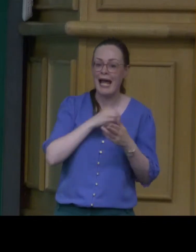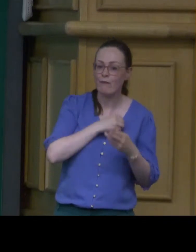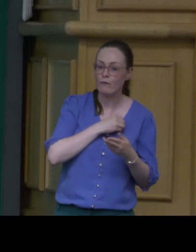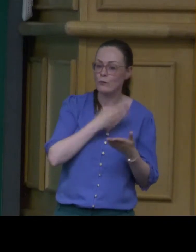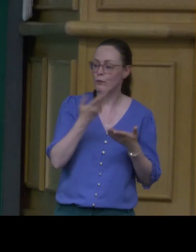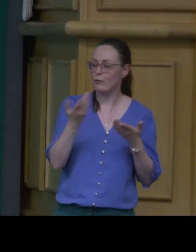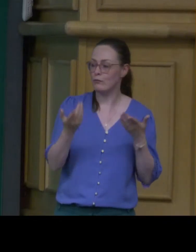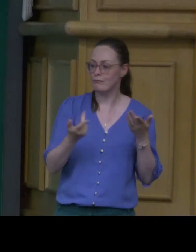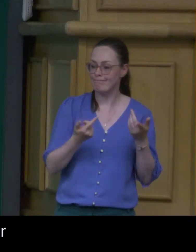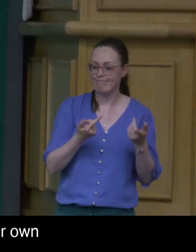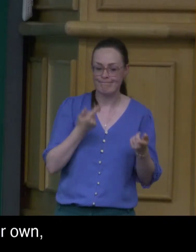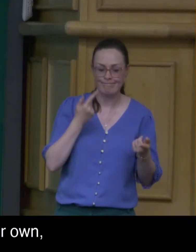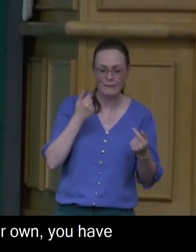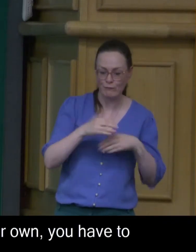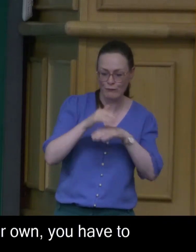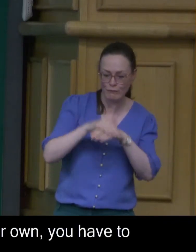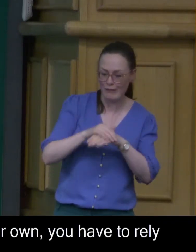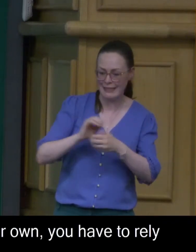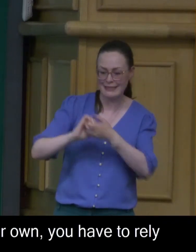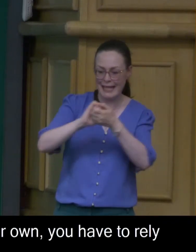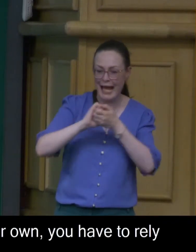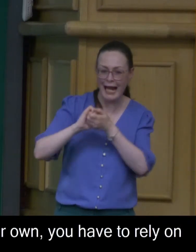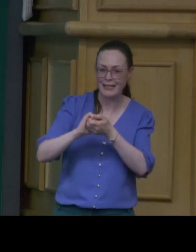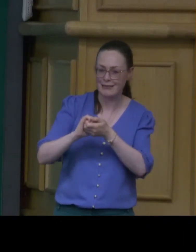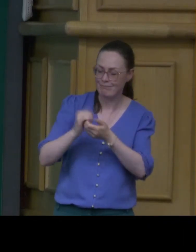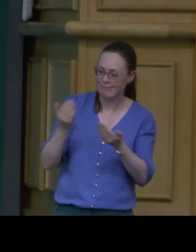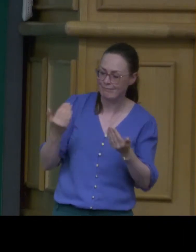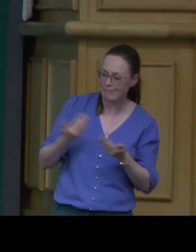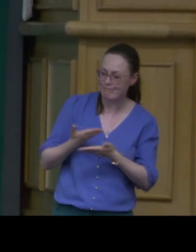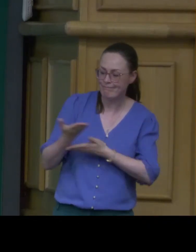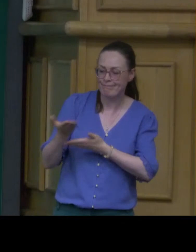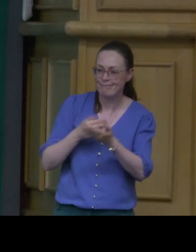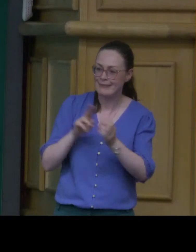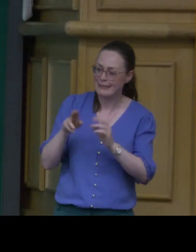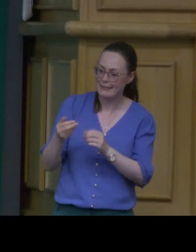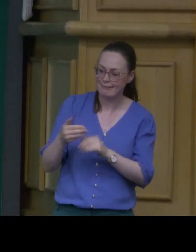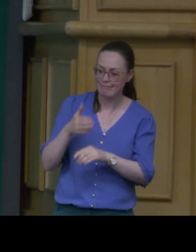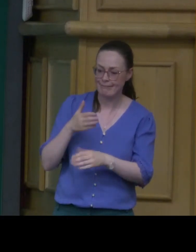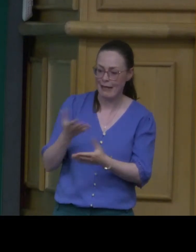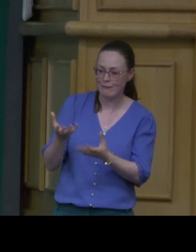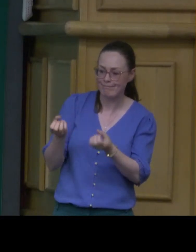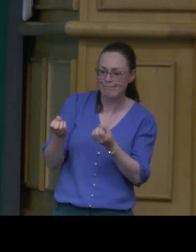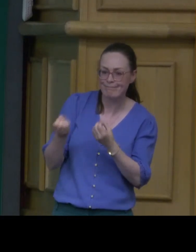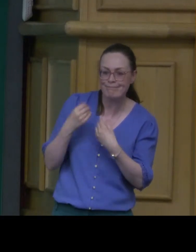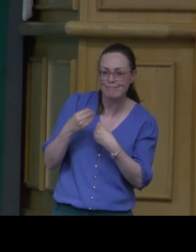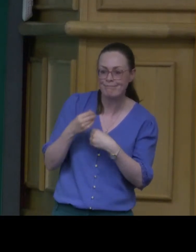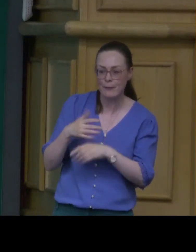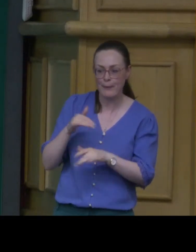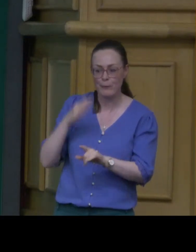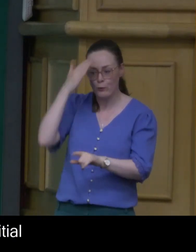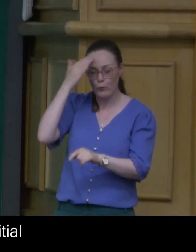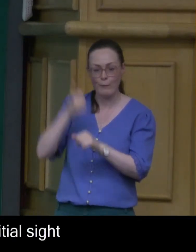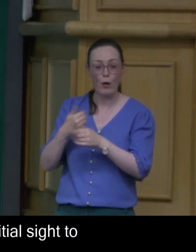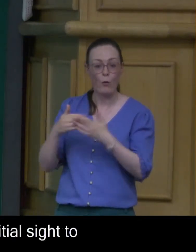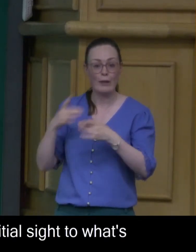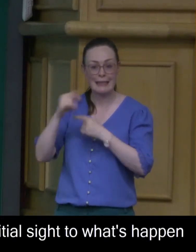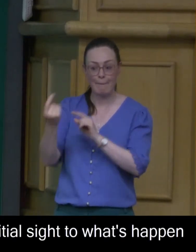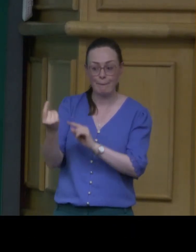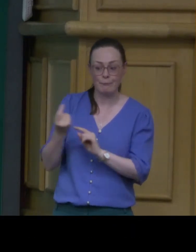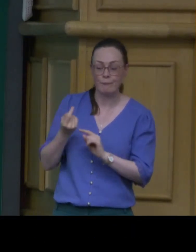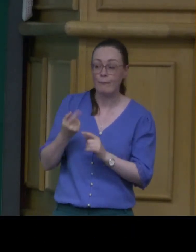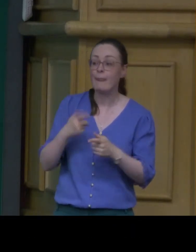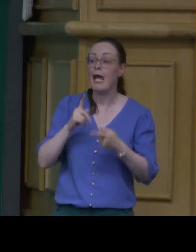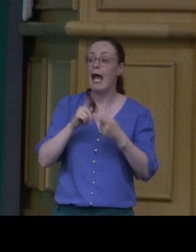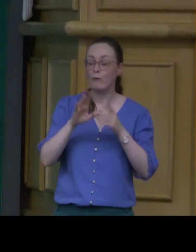rely on friends and allies and others to give you initial sight to what's happening. We